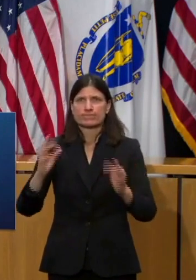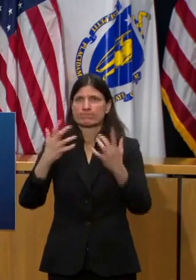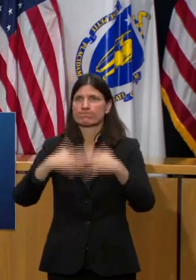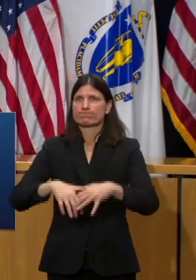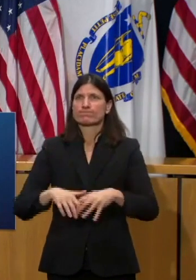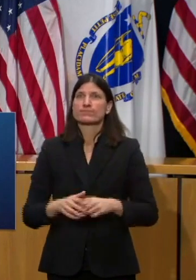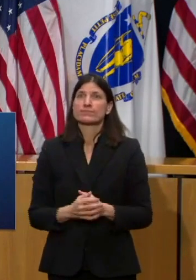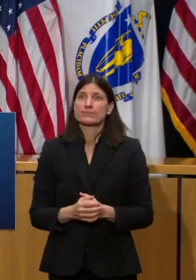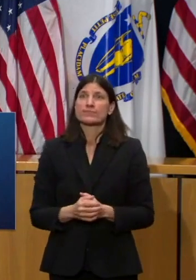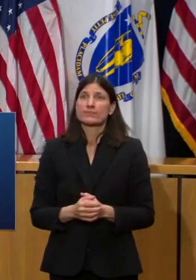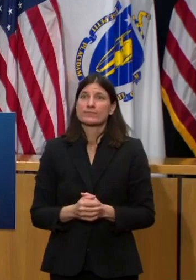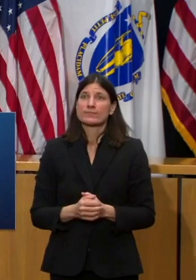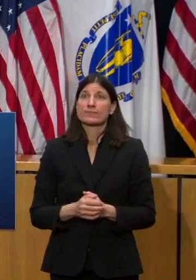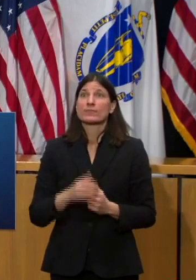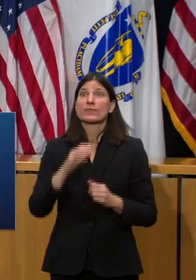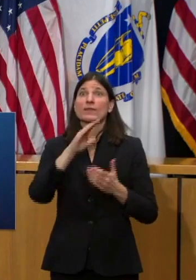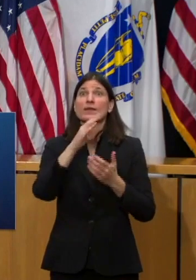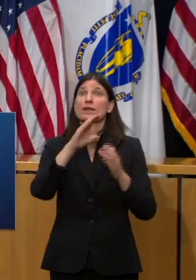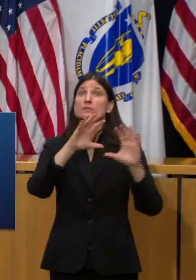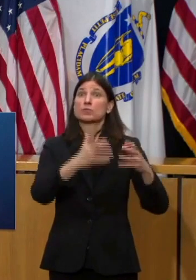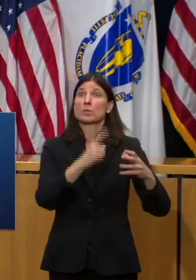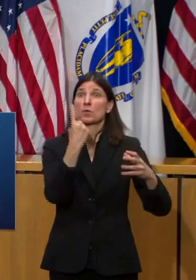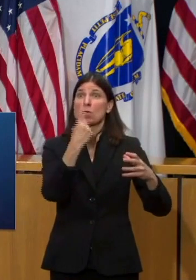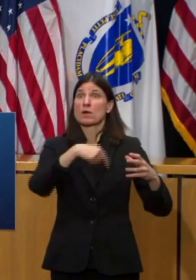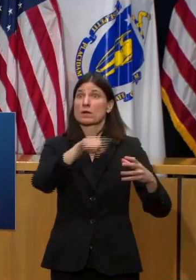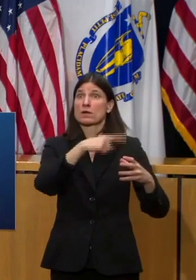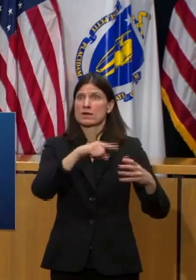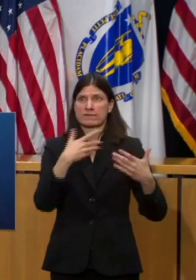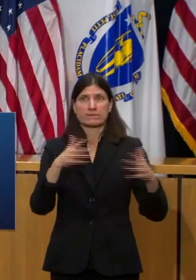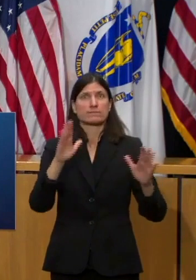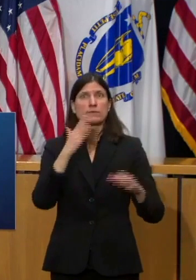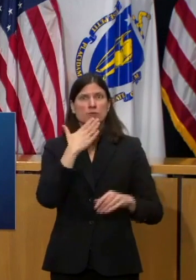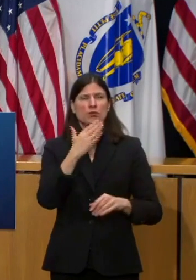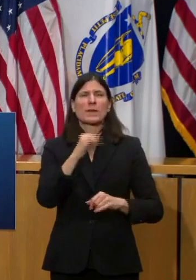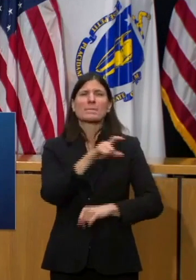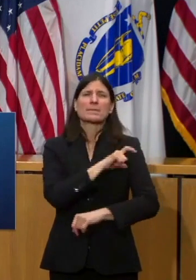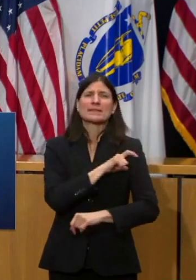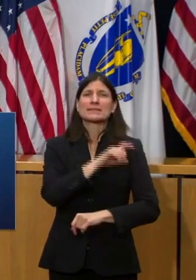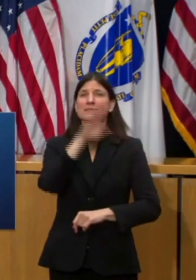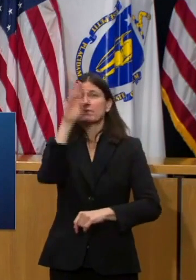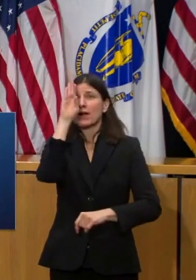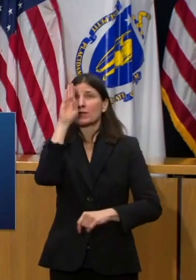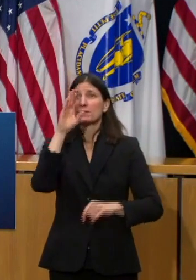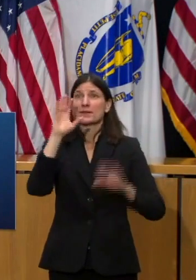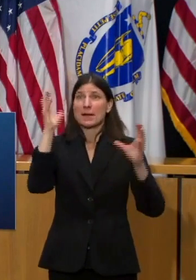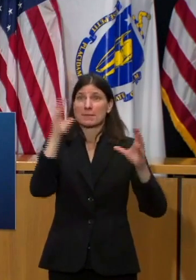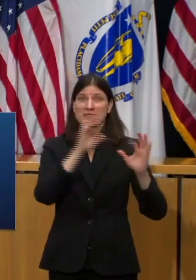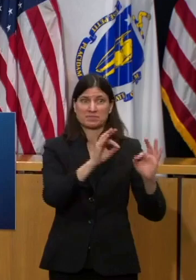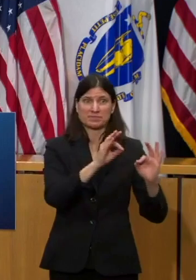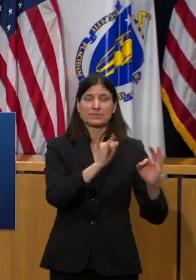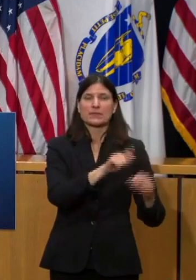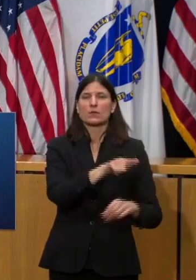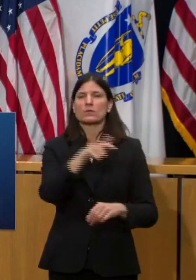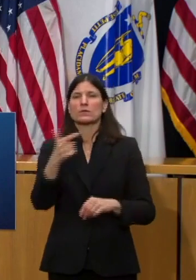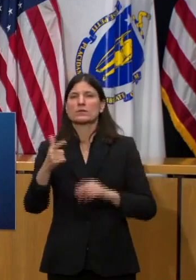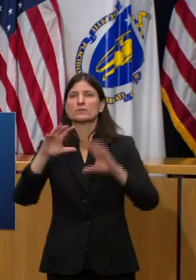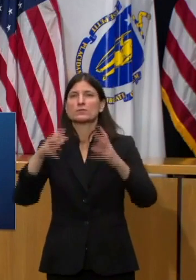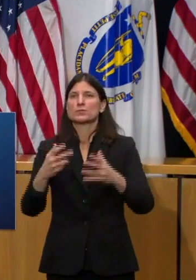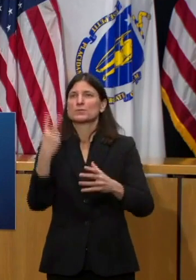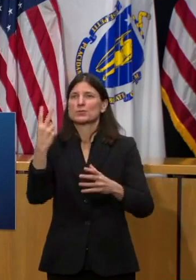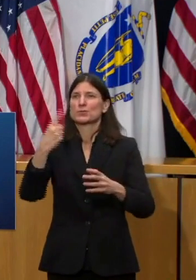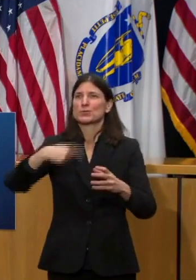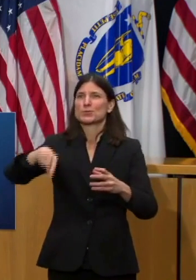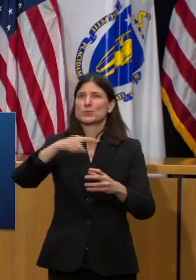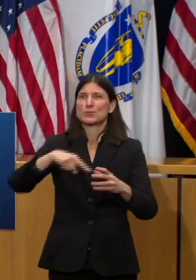different than what's going to work for the millions of people across the Commonwealth who are eligible in phases two and three. We're